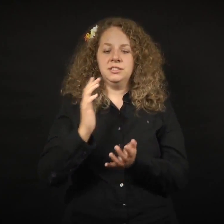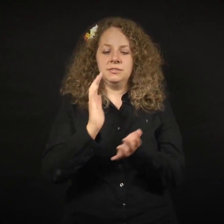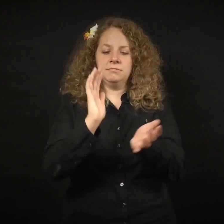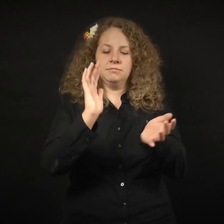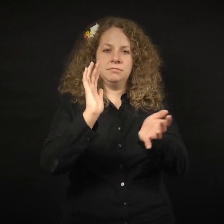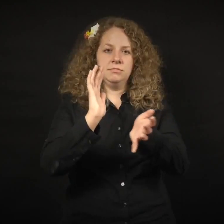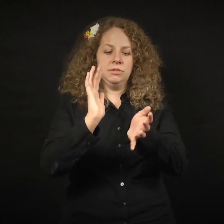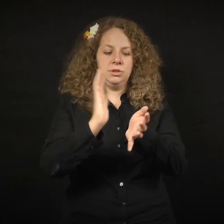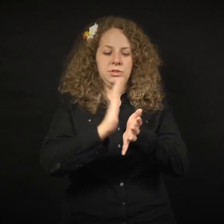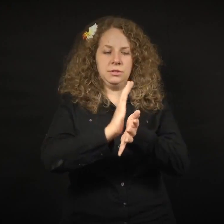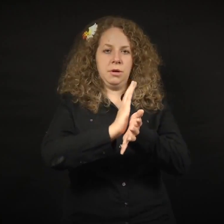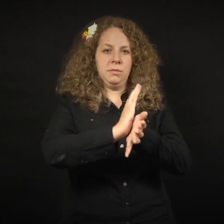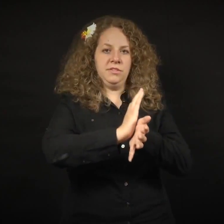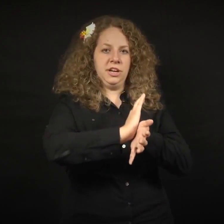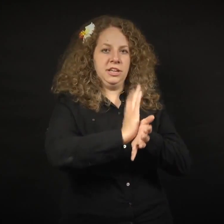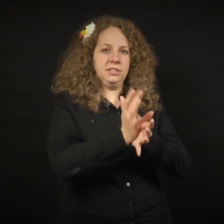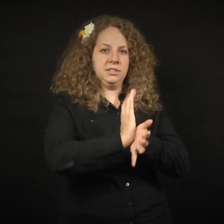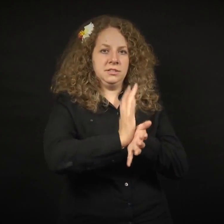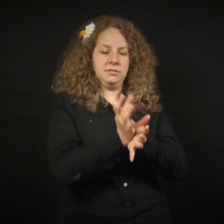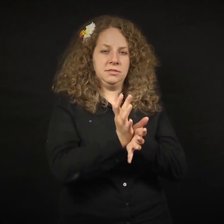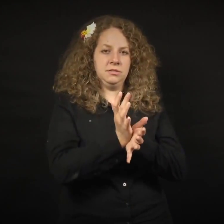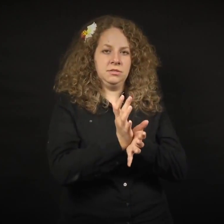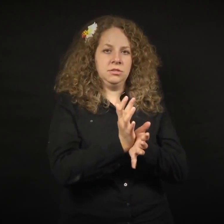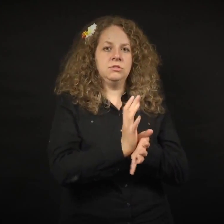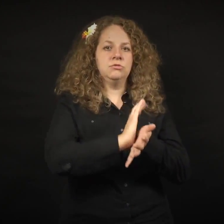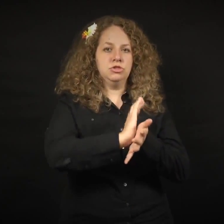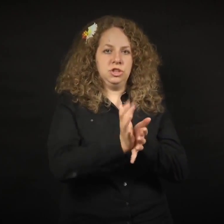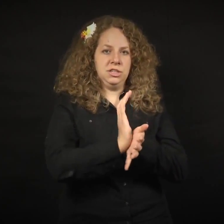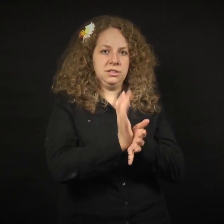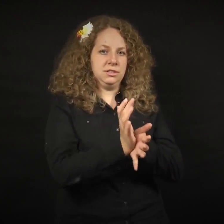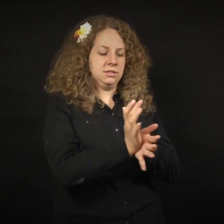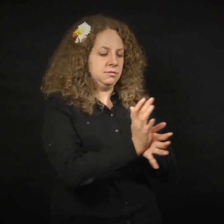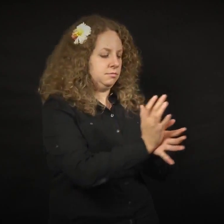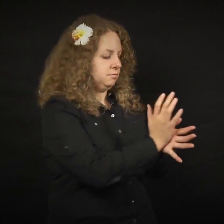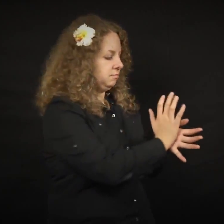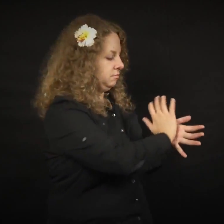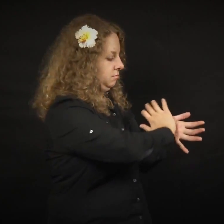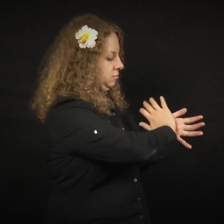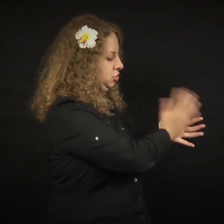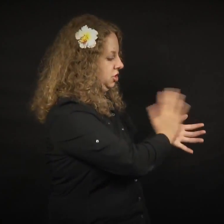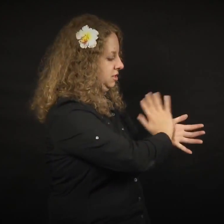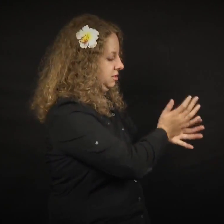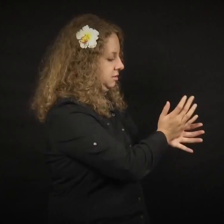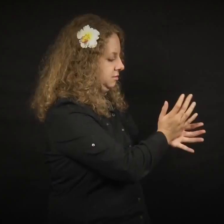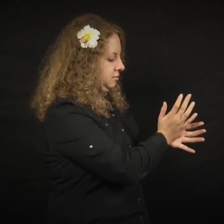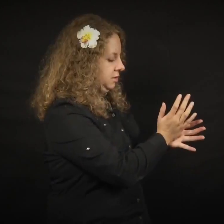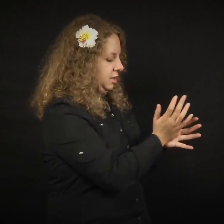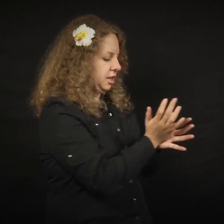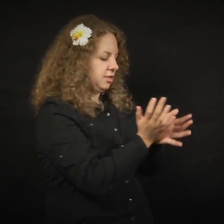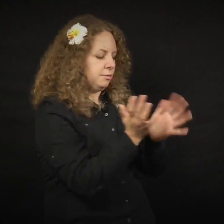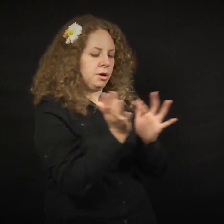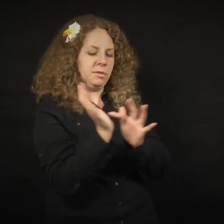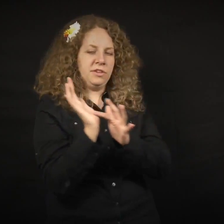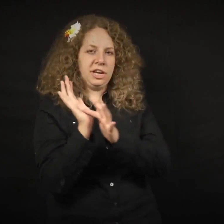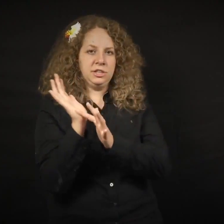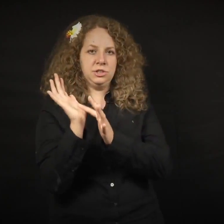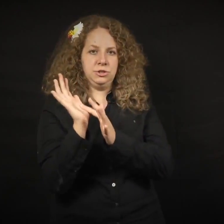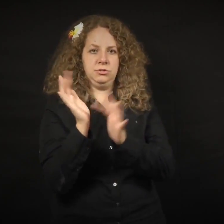Cheese, using the palm of your hands. Cheese. Cheese. And the palm of your hands do need